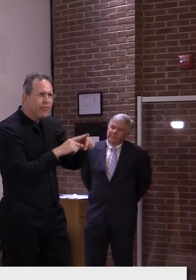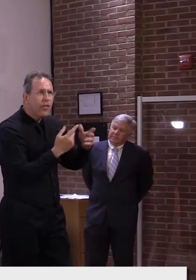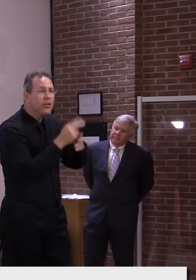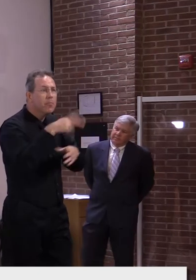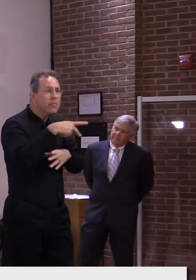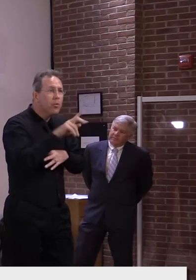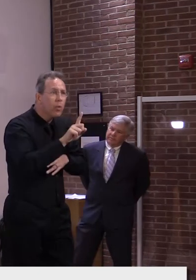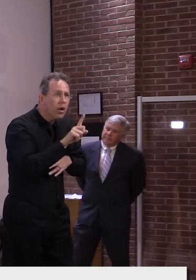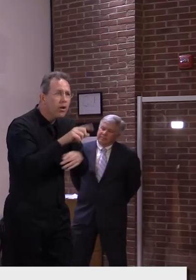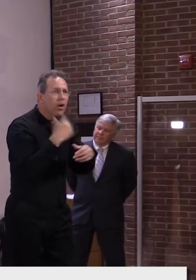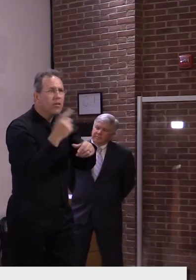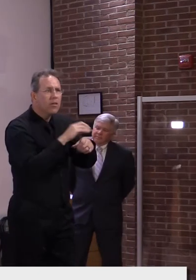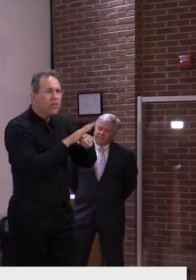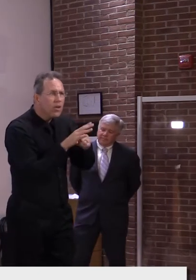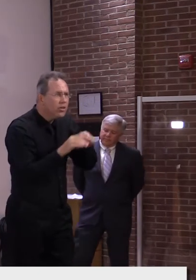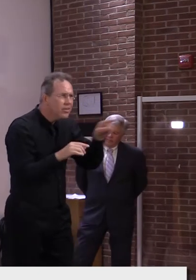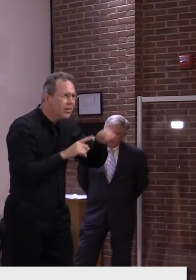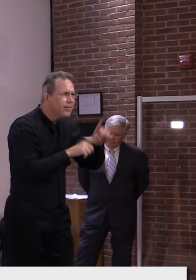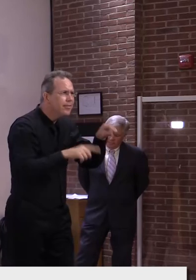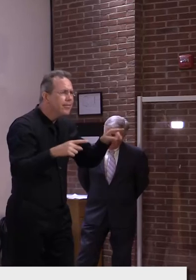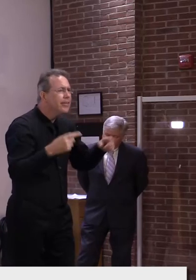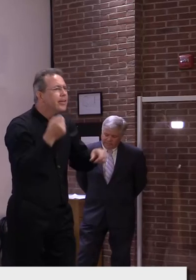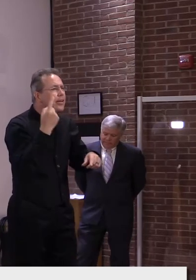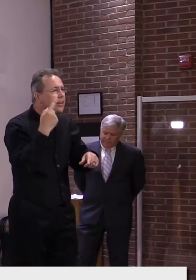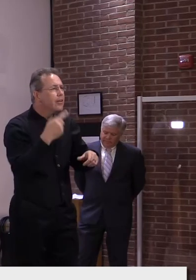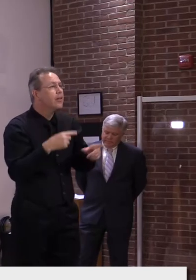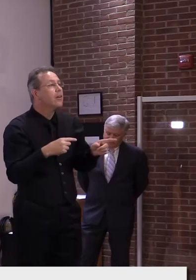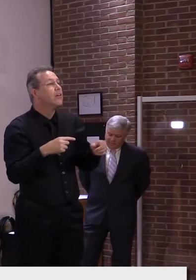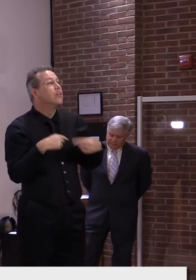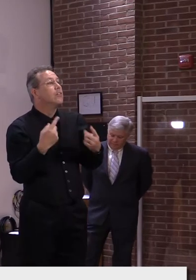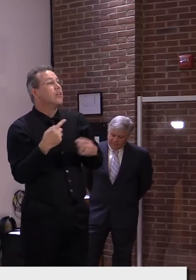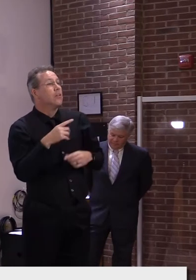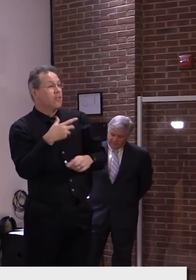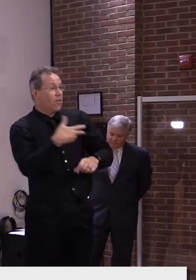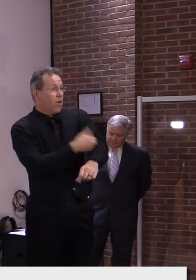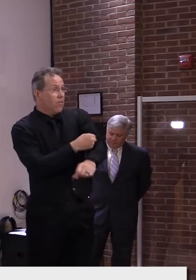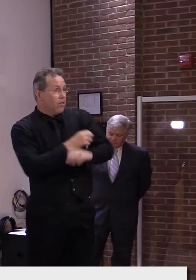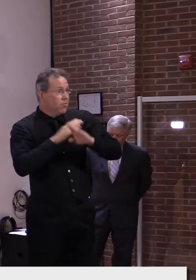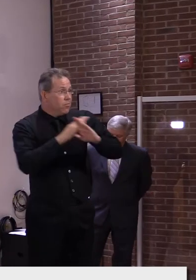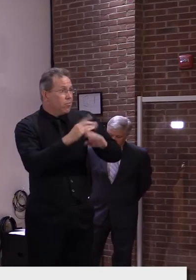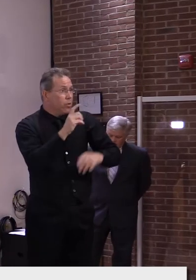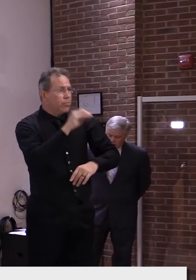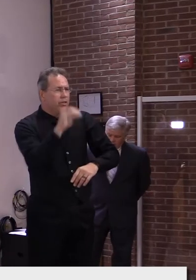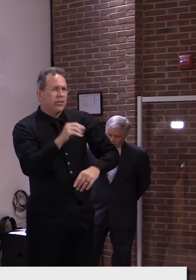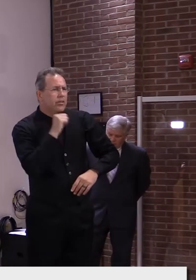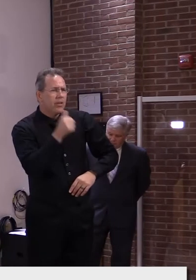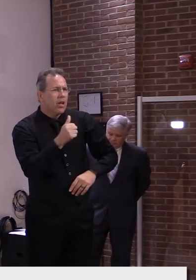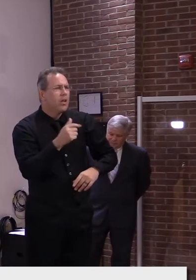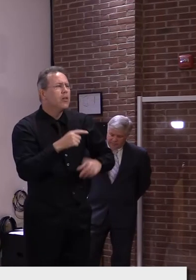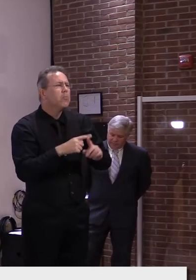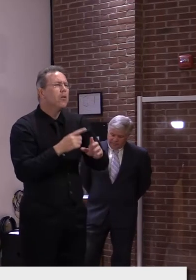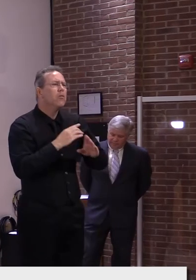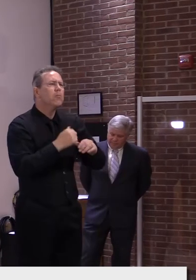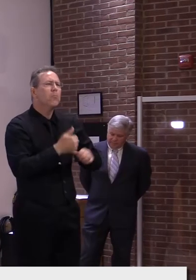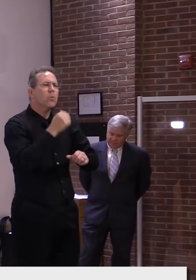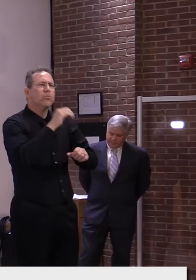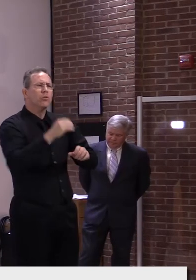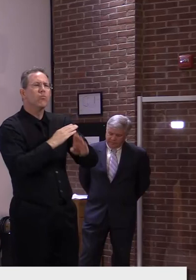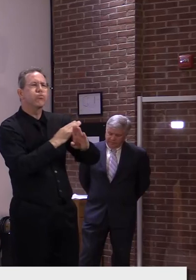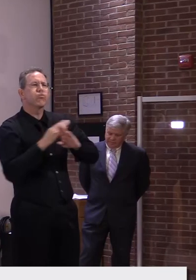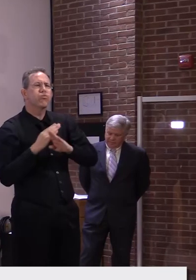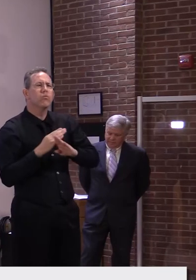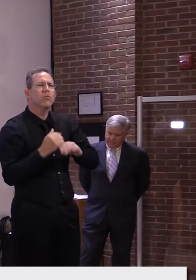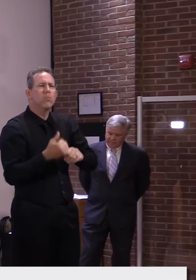at the same rate, but at the same time, the majority of the variants and the majority of the